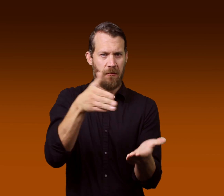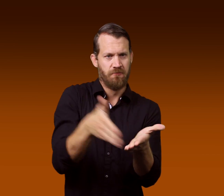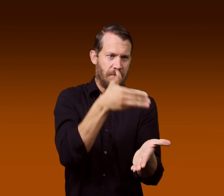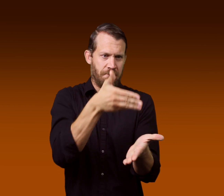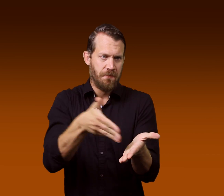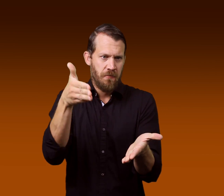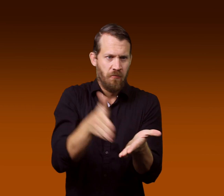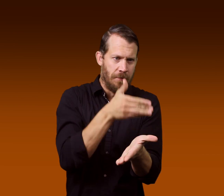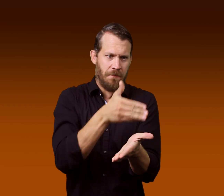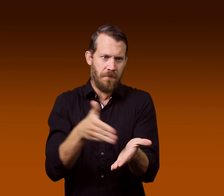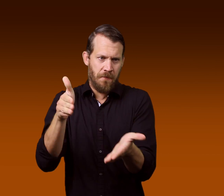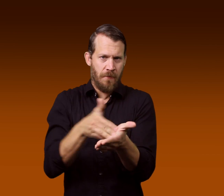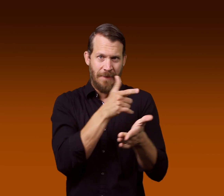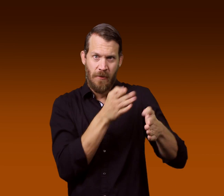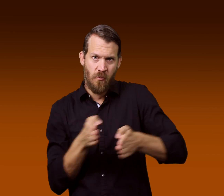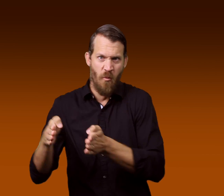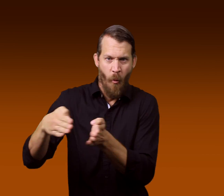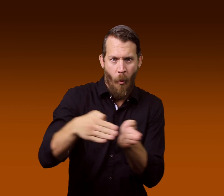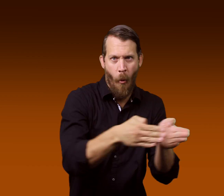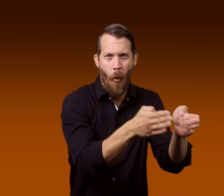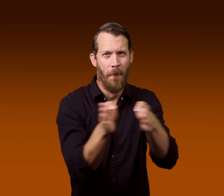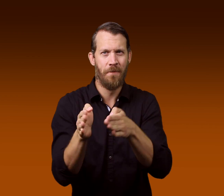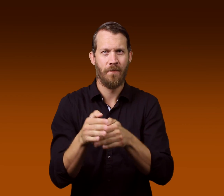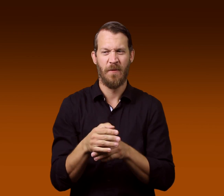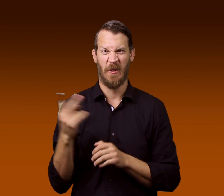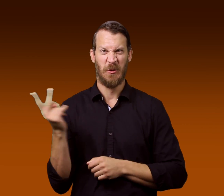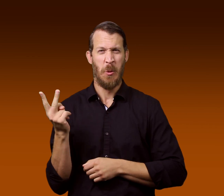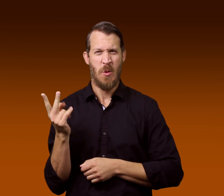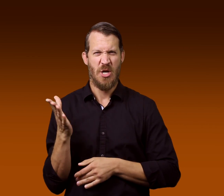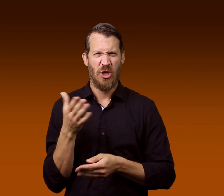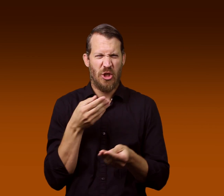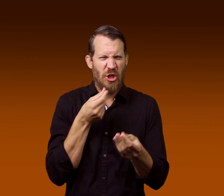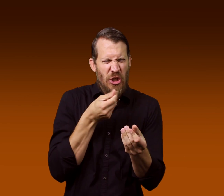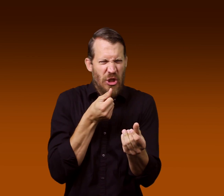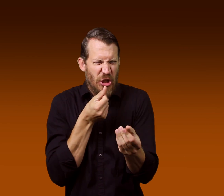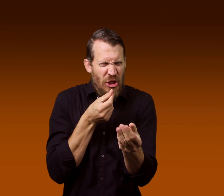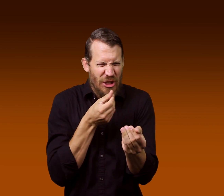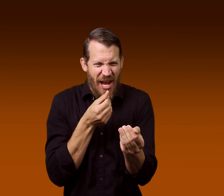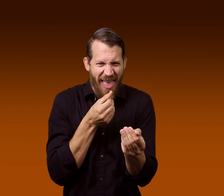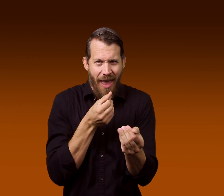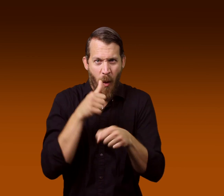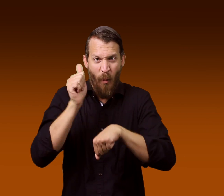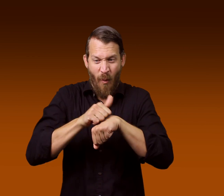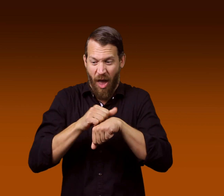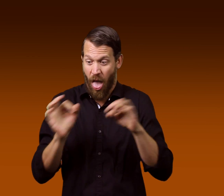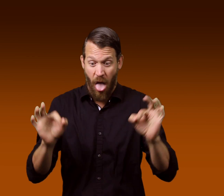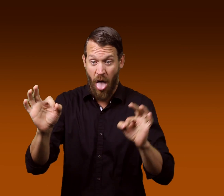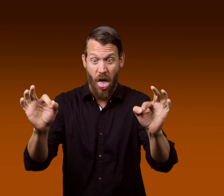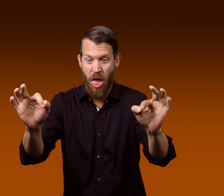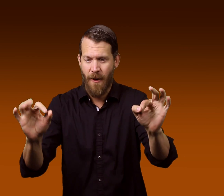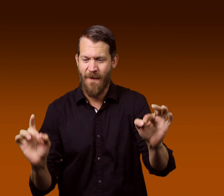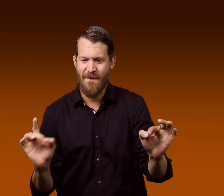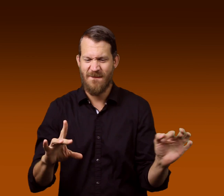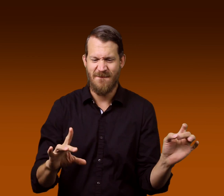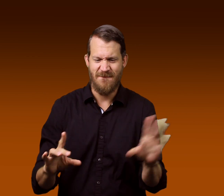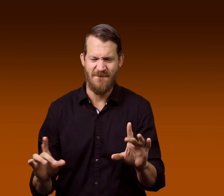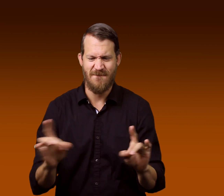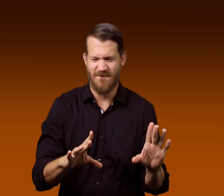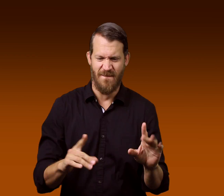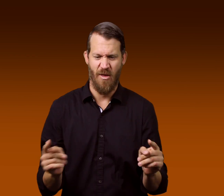at work. When they saw what it was doing, they kicked the small stones the broom had